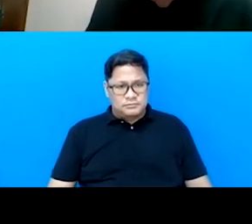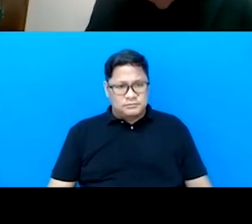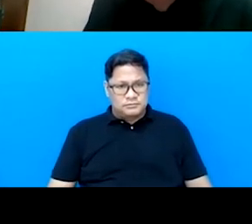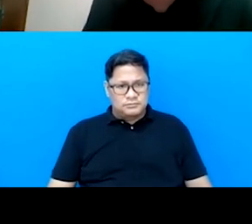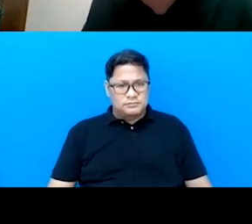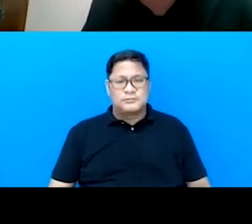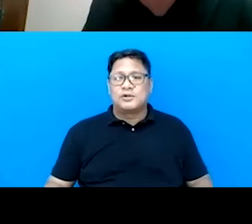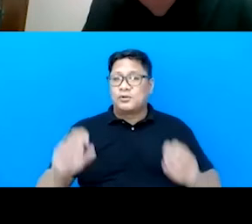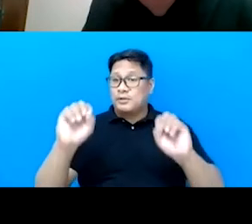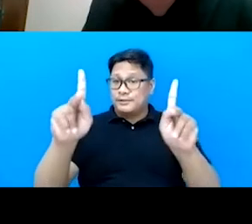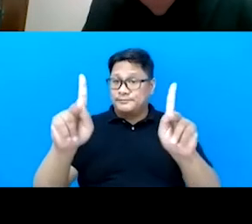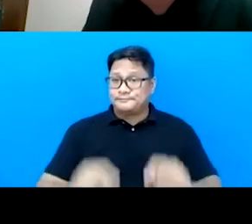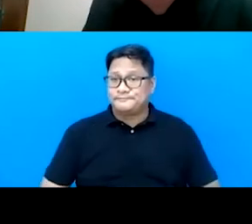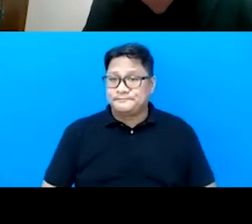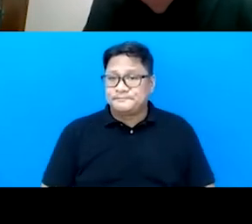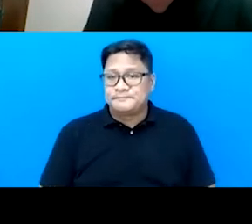Okay.